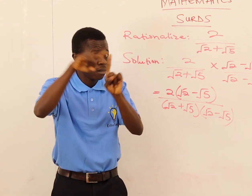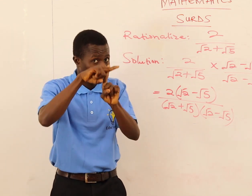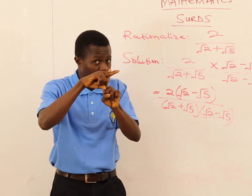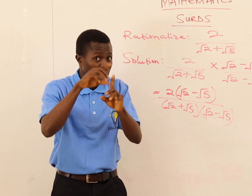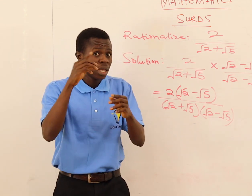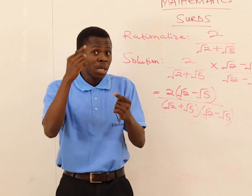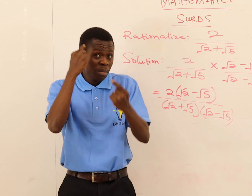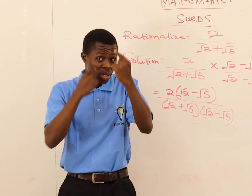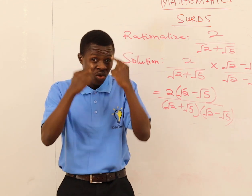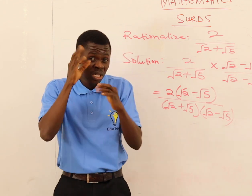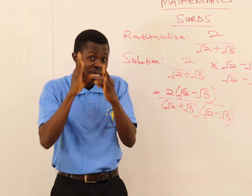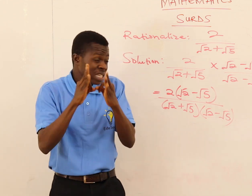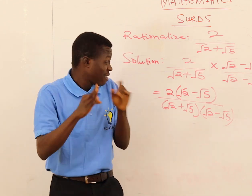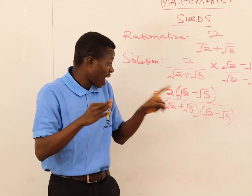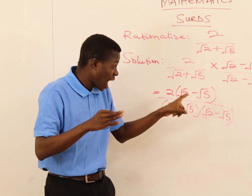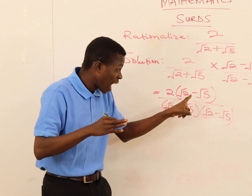something and be very vigilant.